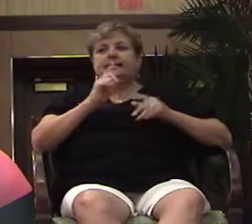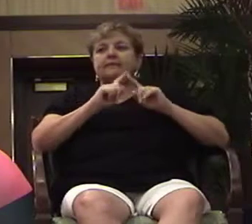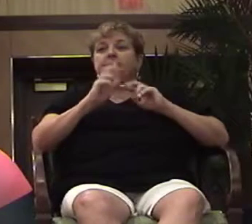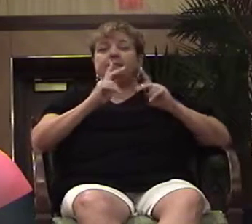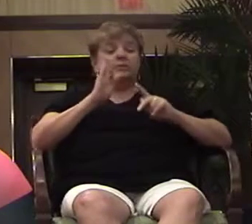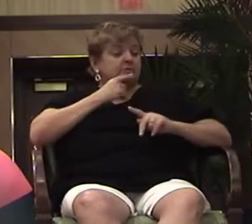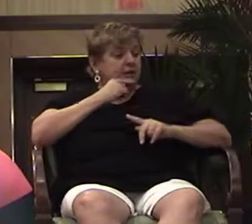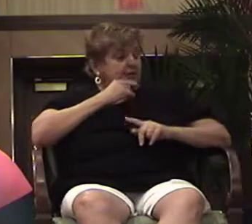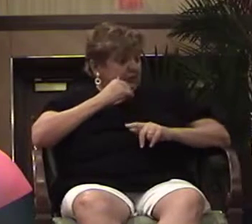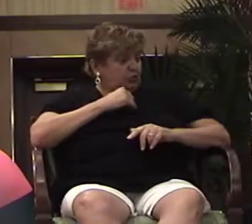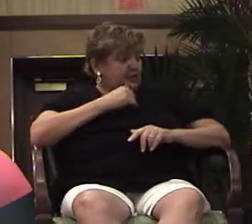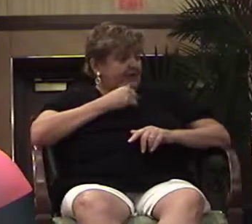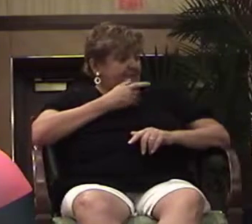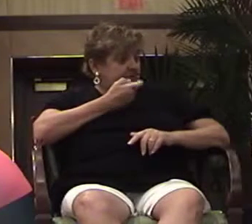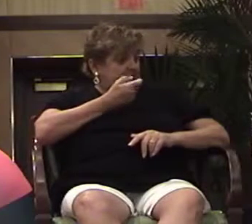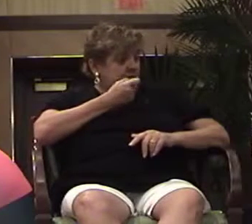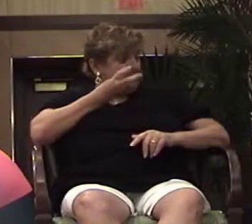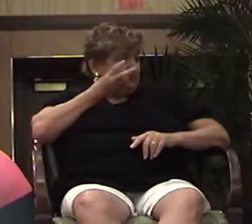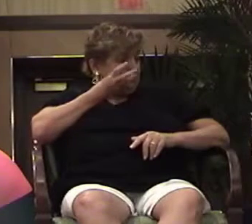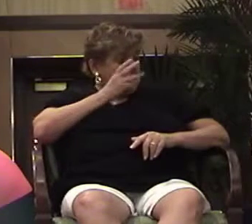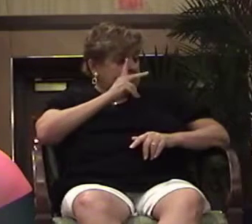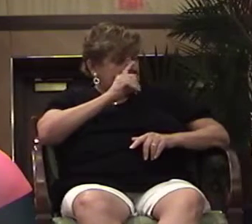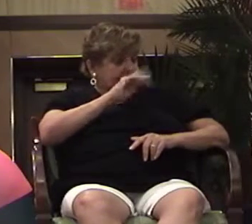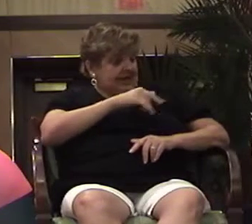did you have wine, Katie? No.